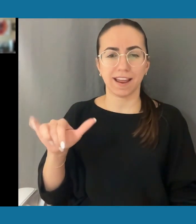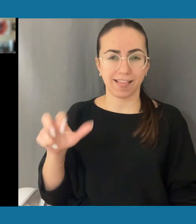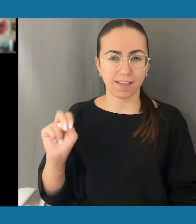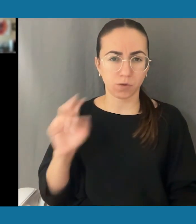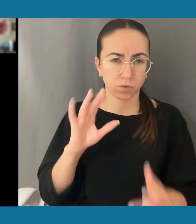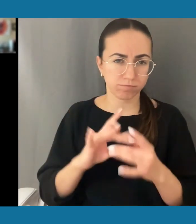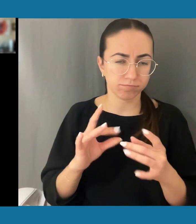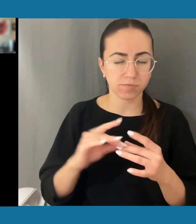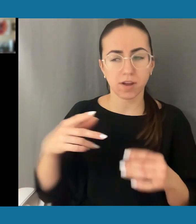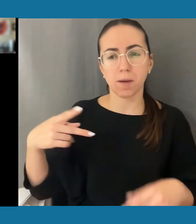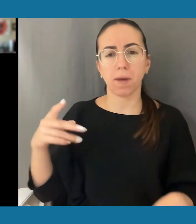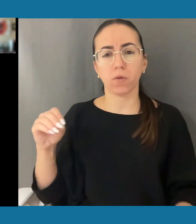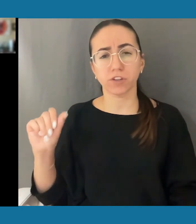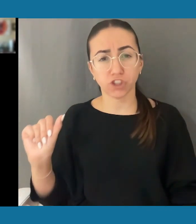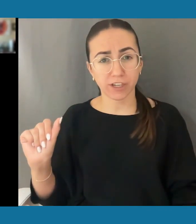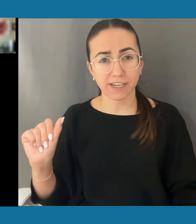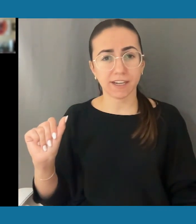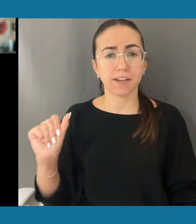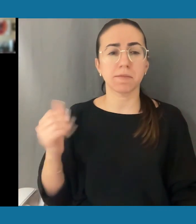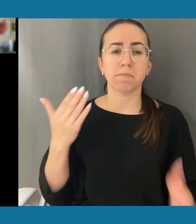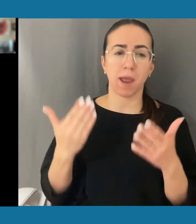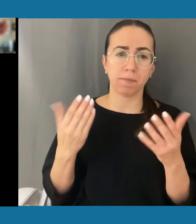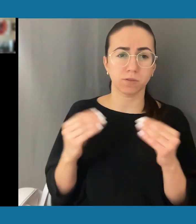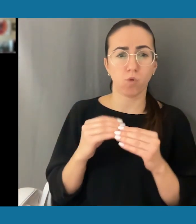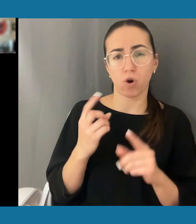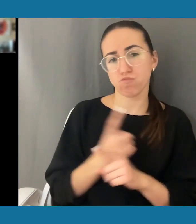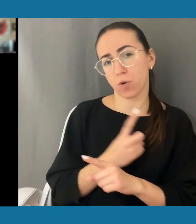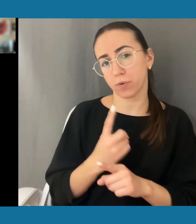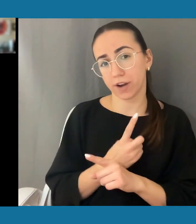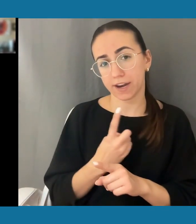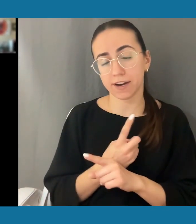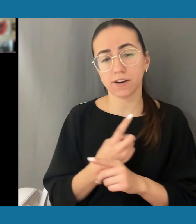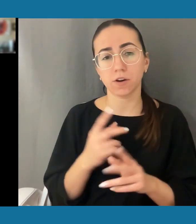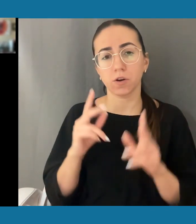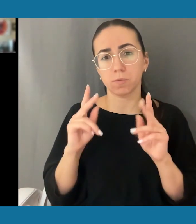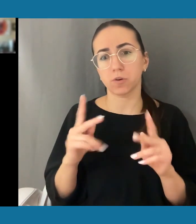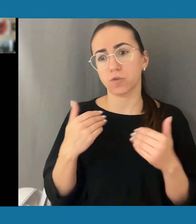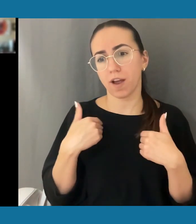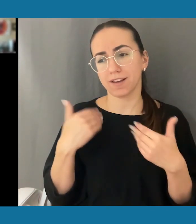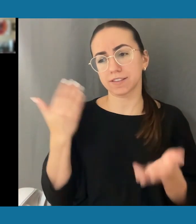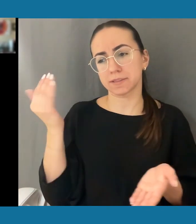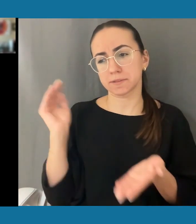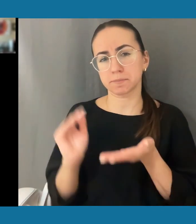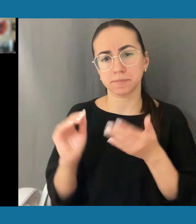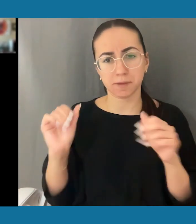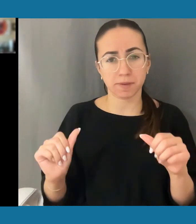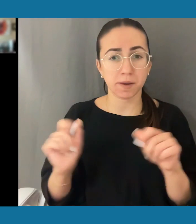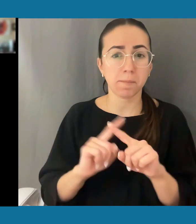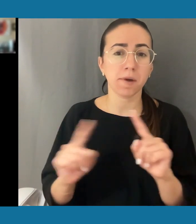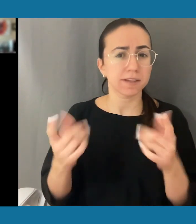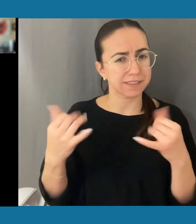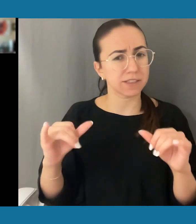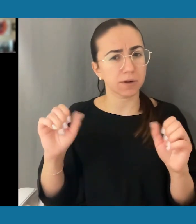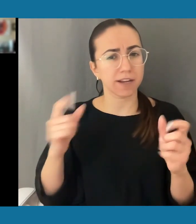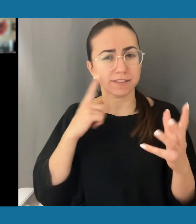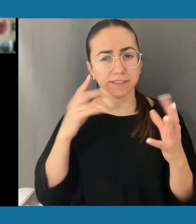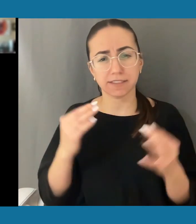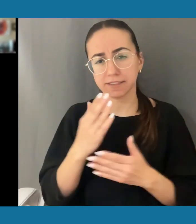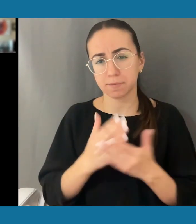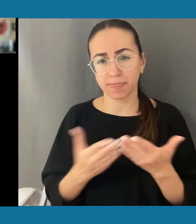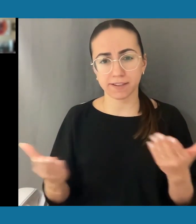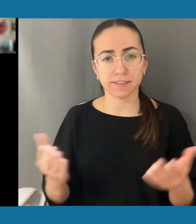of attorney sometimes is more appropriate as someone has diminished capacity, but they're still able to make some of their own